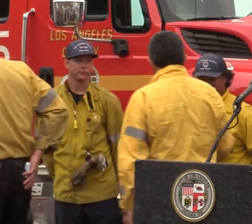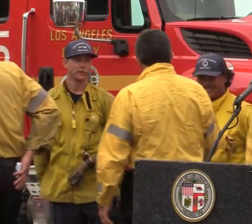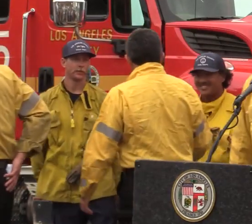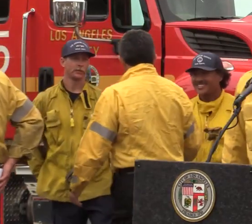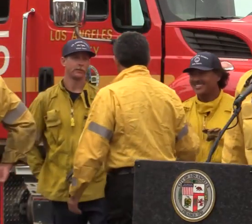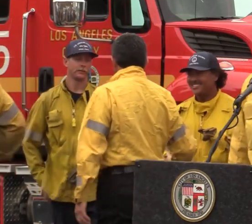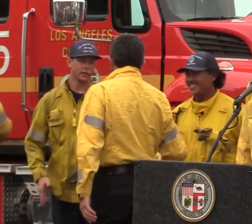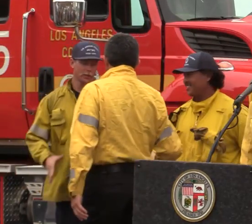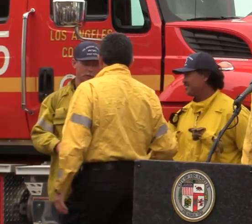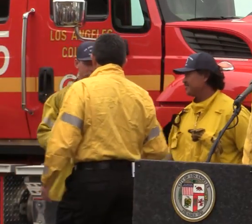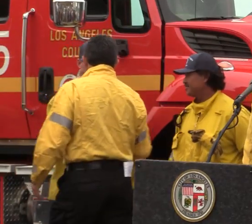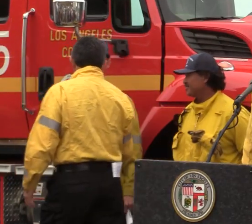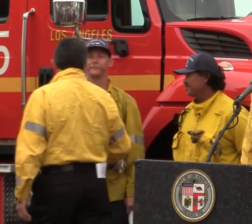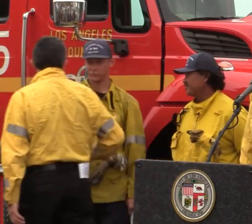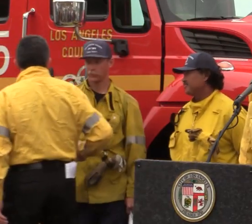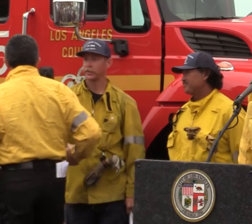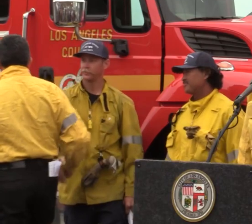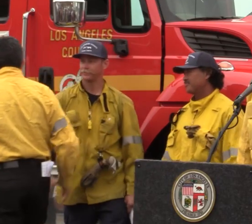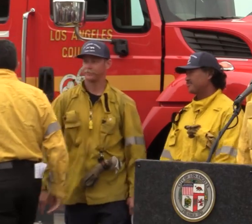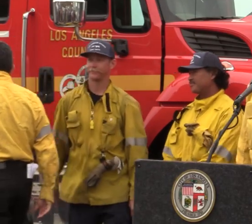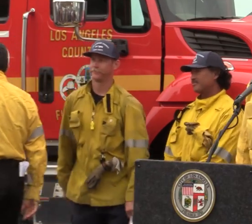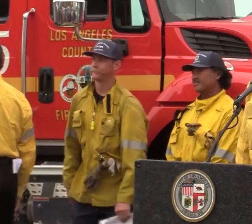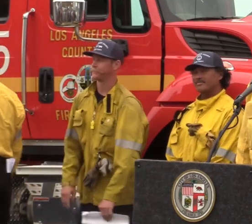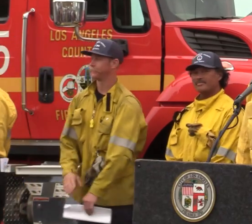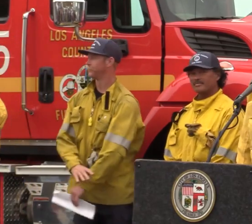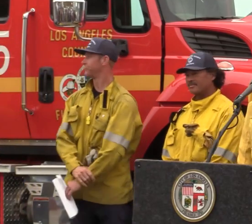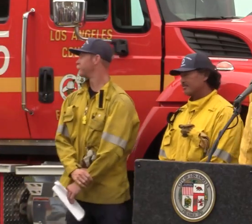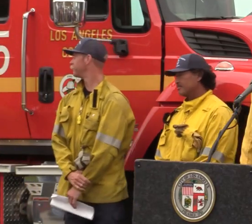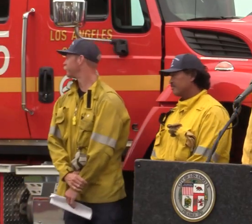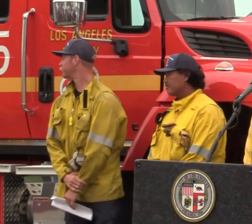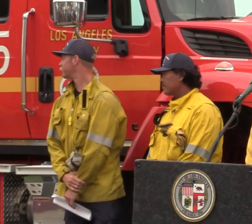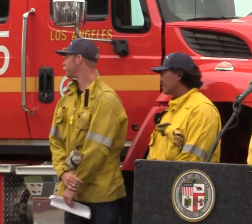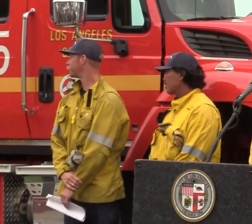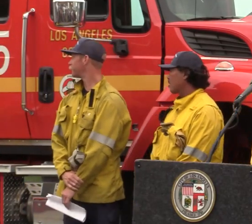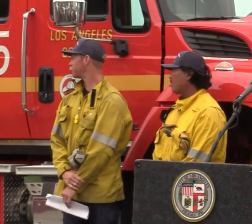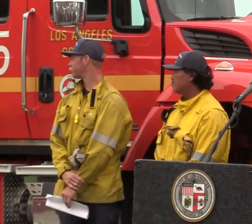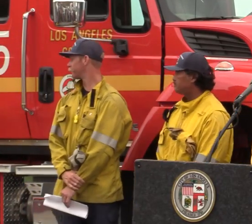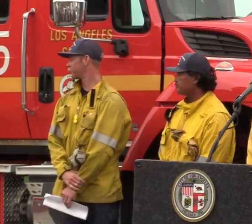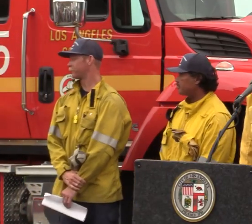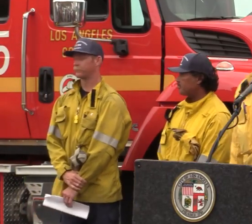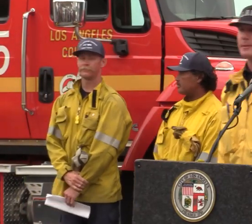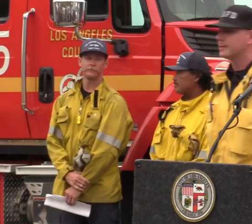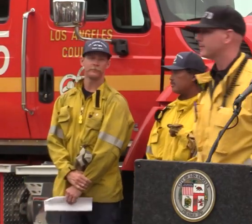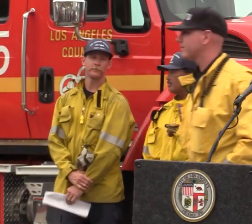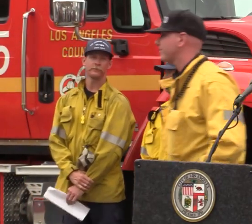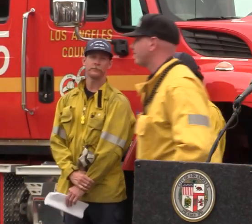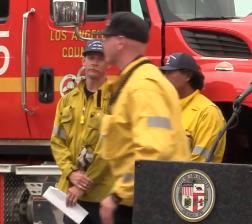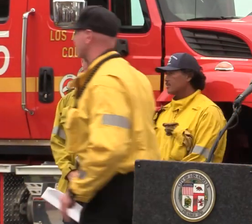We will have PIOs available in English and Spanish for needed 101s in about 5 minutes. Thank you.